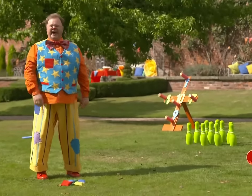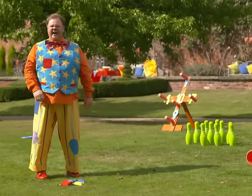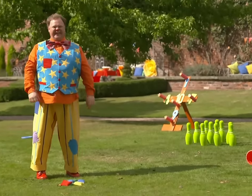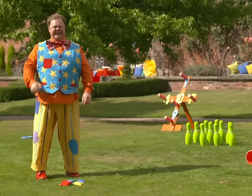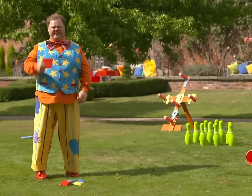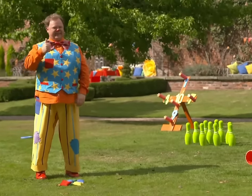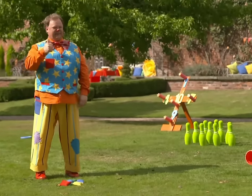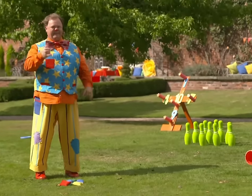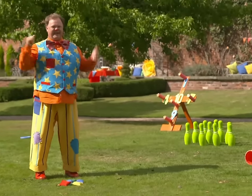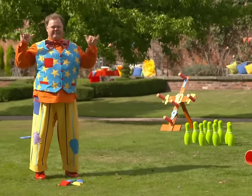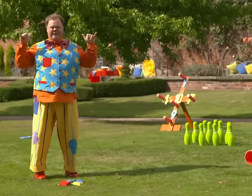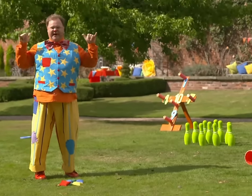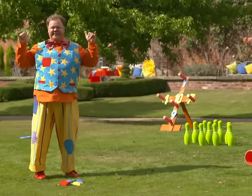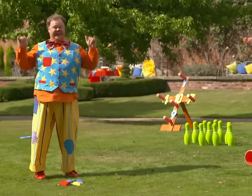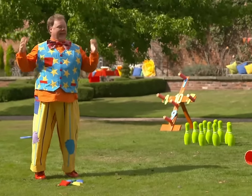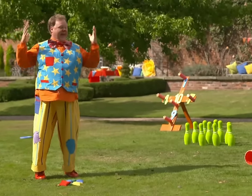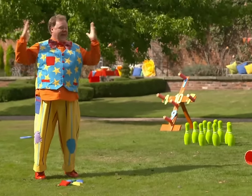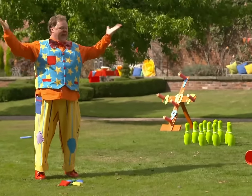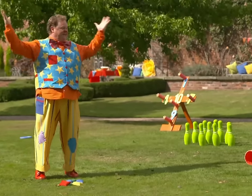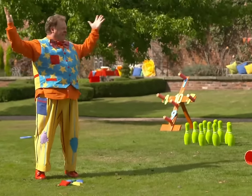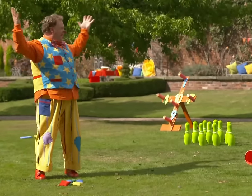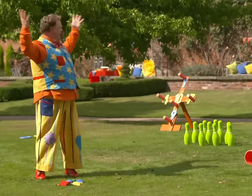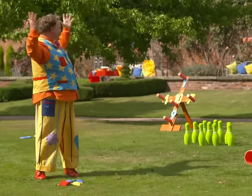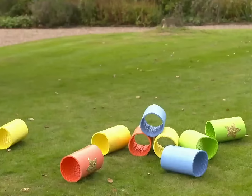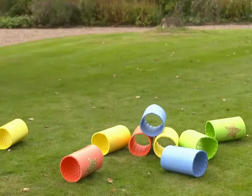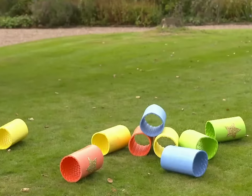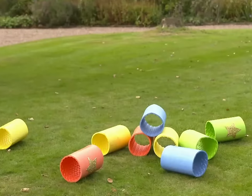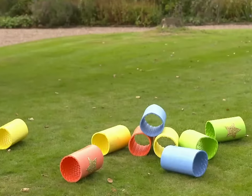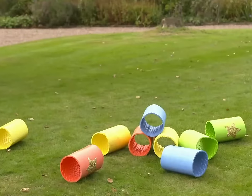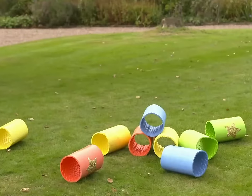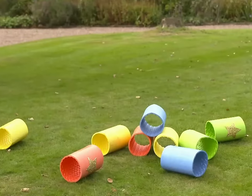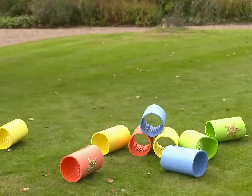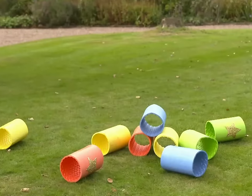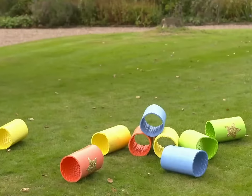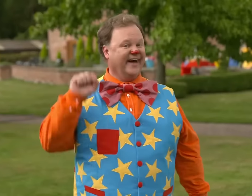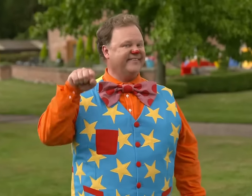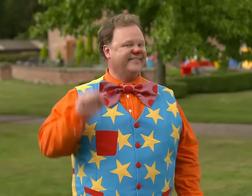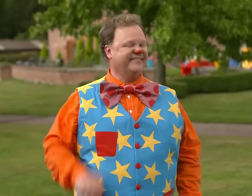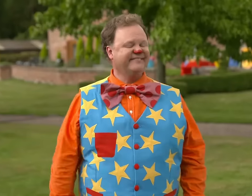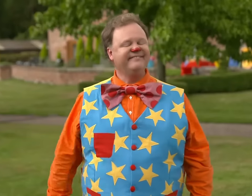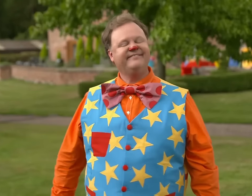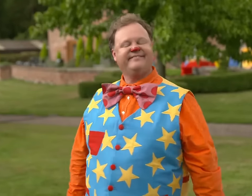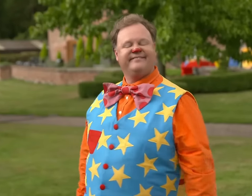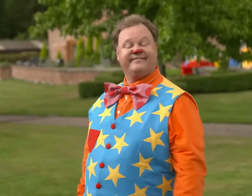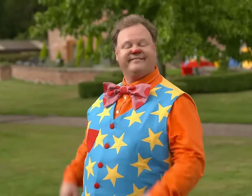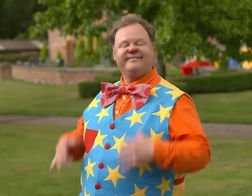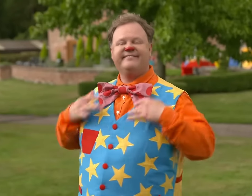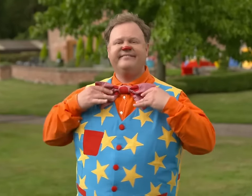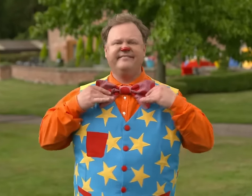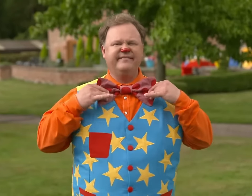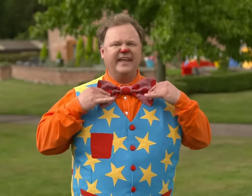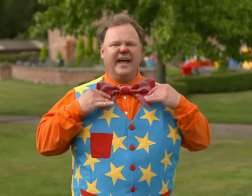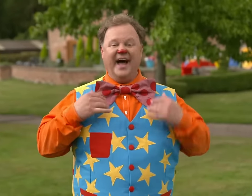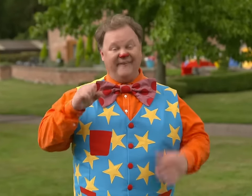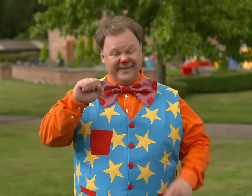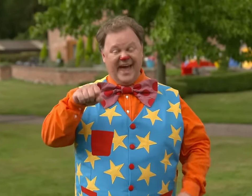Oh, this is the best party ever. Mr. Tumble? Yes? Can you show us the sign for garden? Oh,